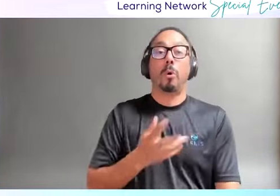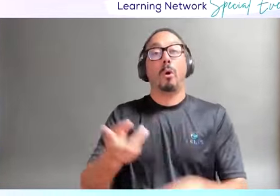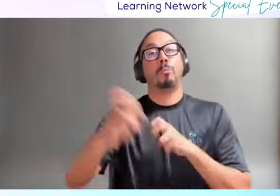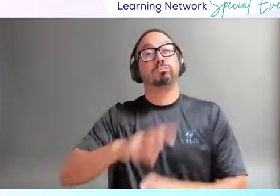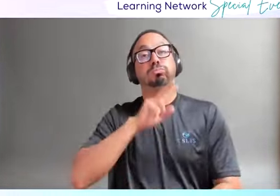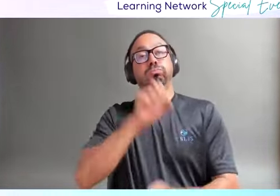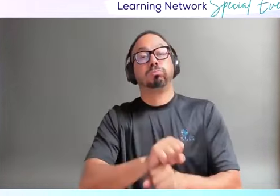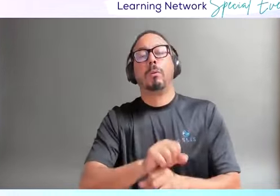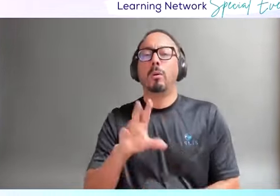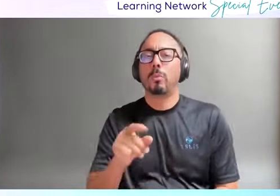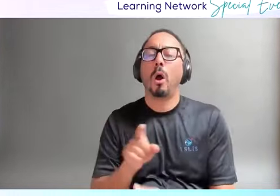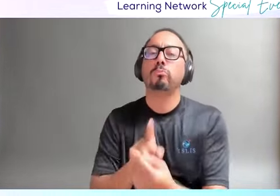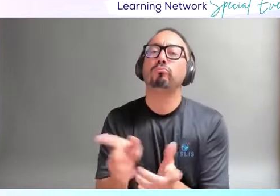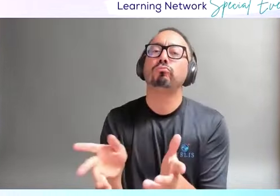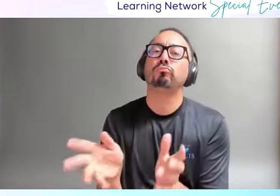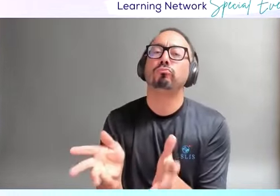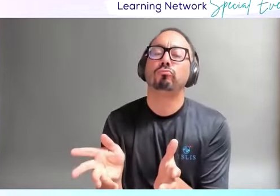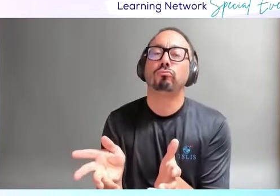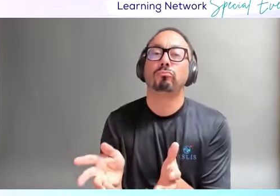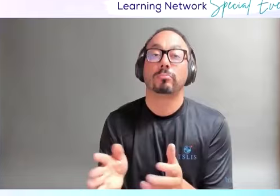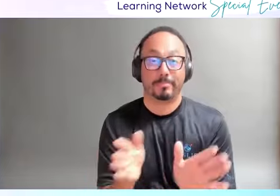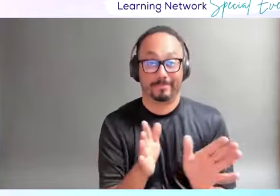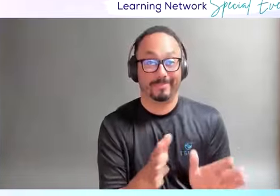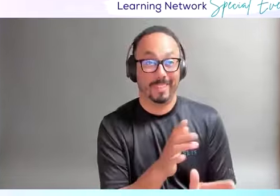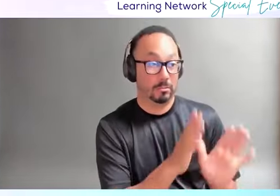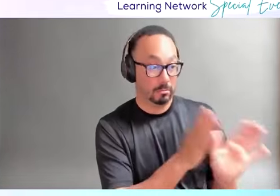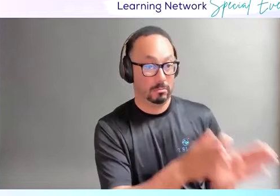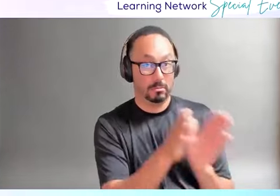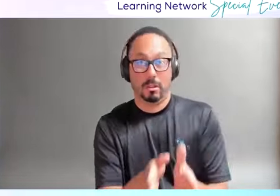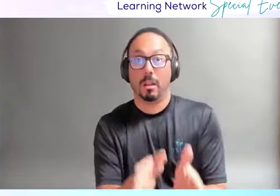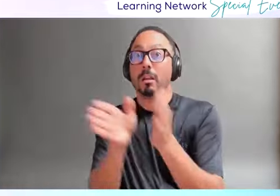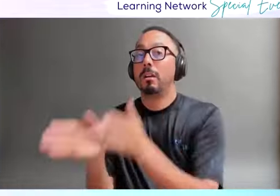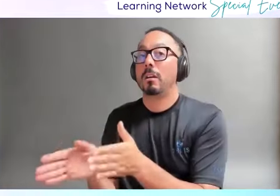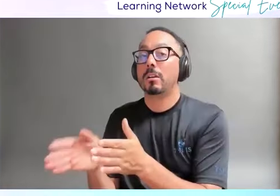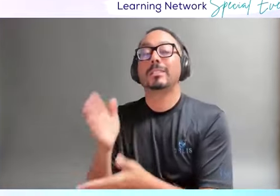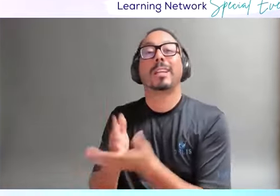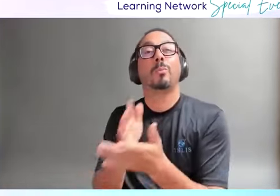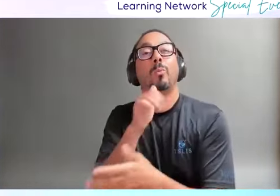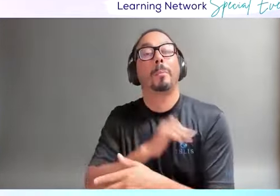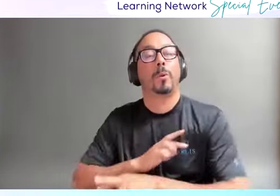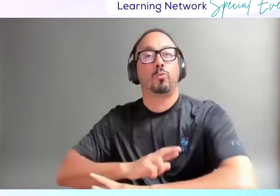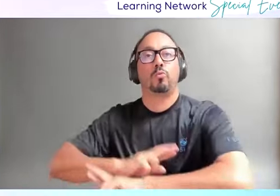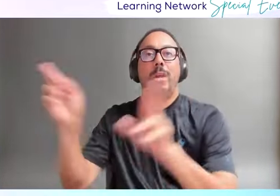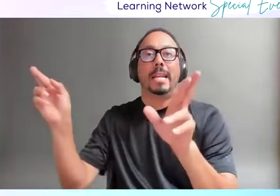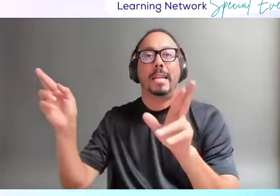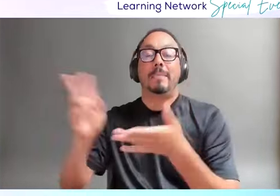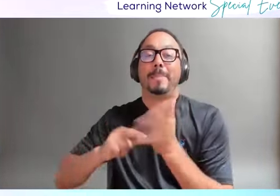ready. And those women might be women who end up in shelters. They might end up in supported housing. They might end up in